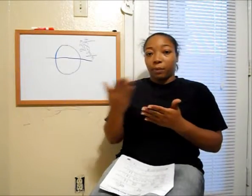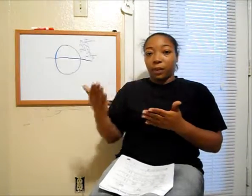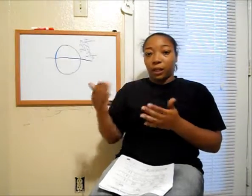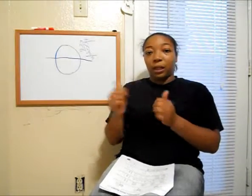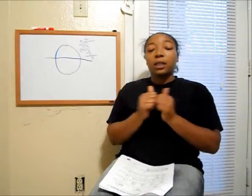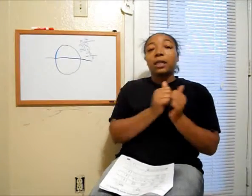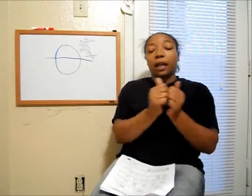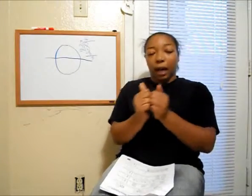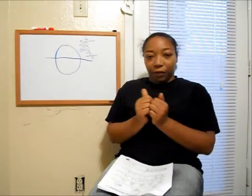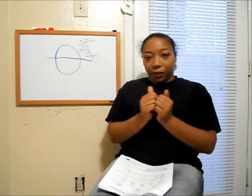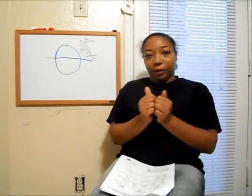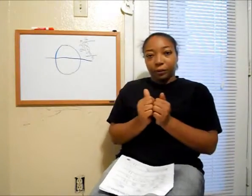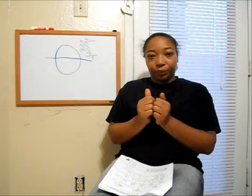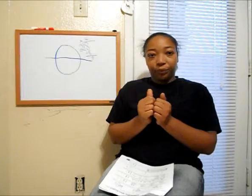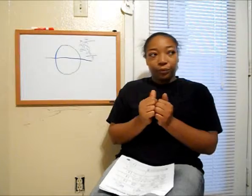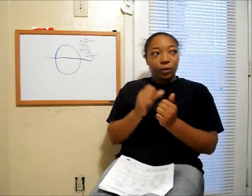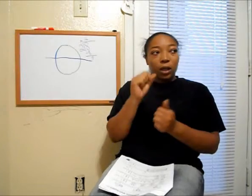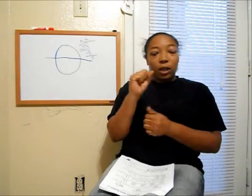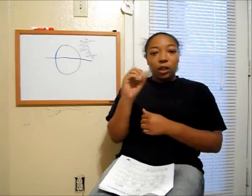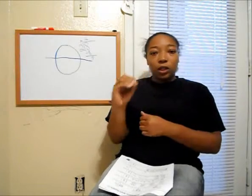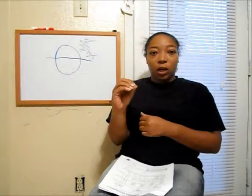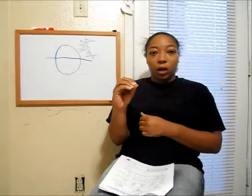something together. So,